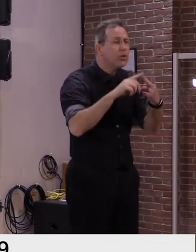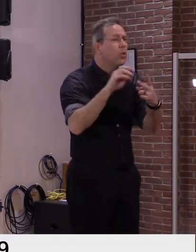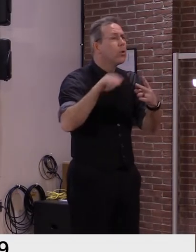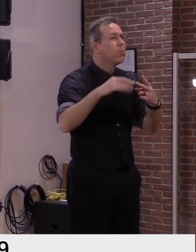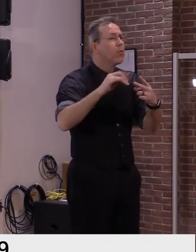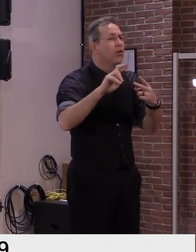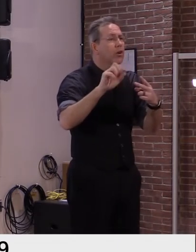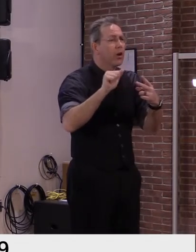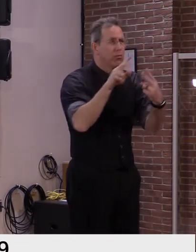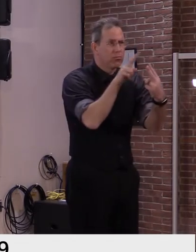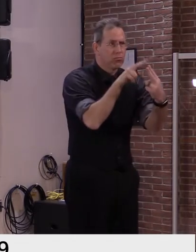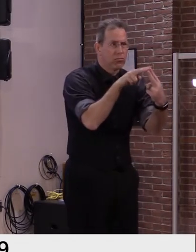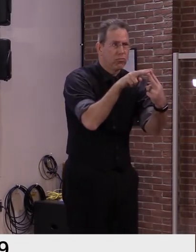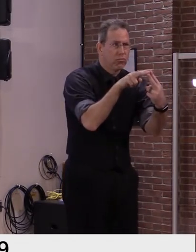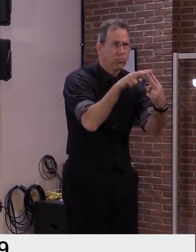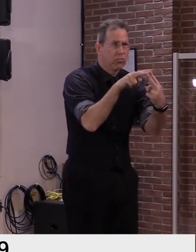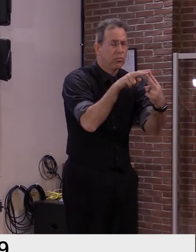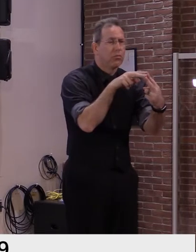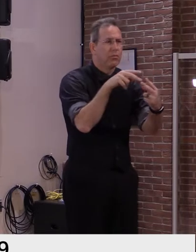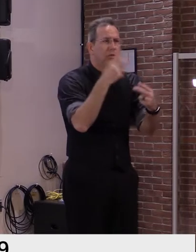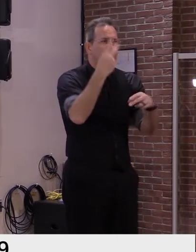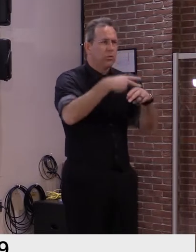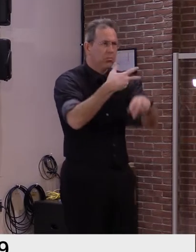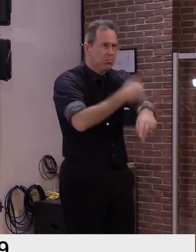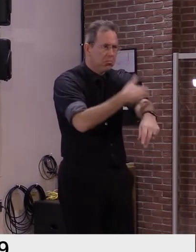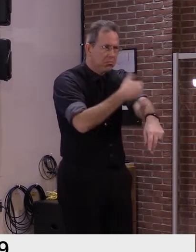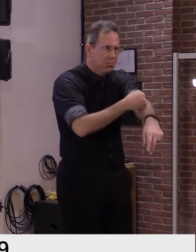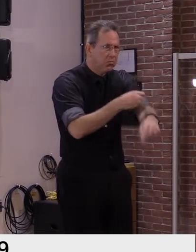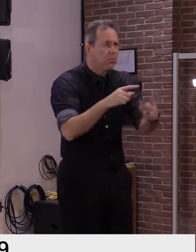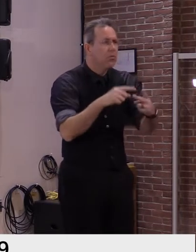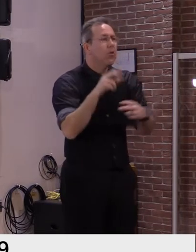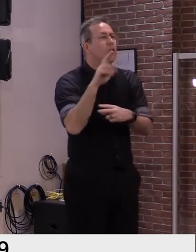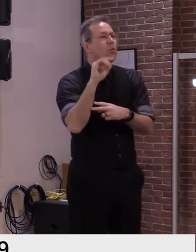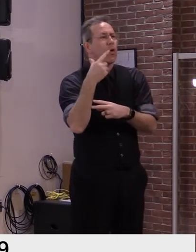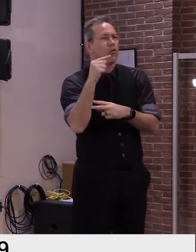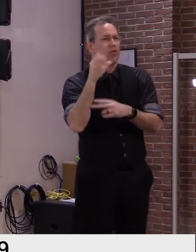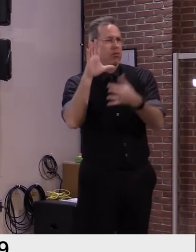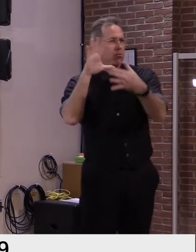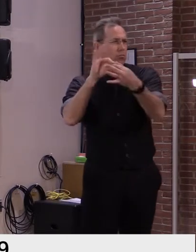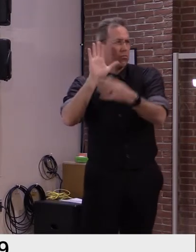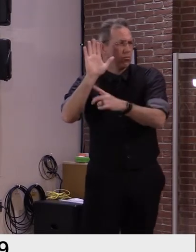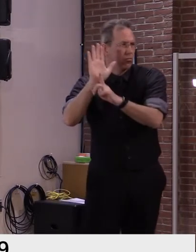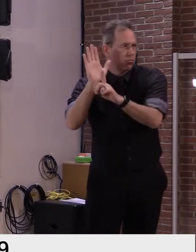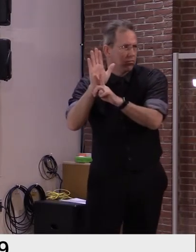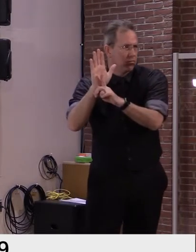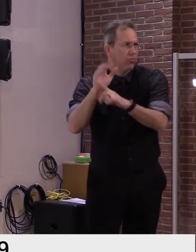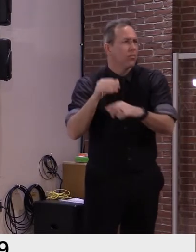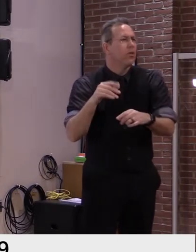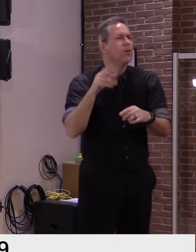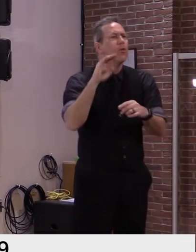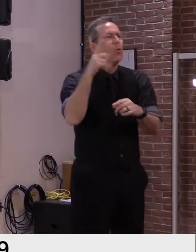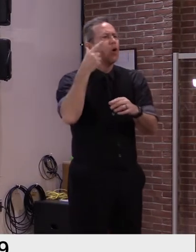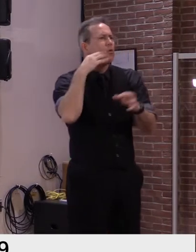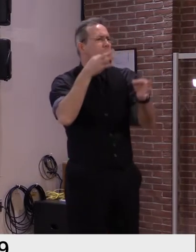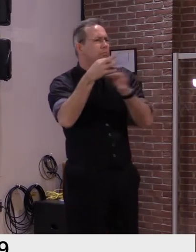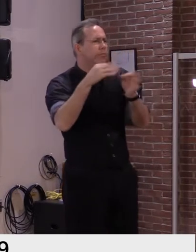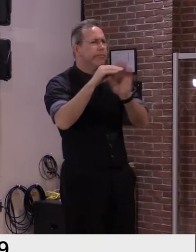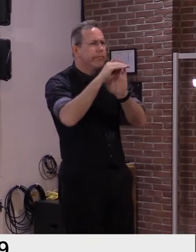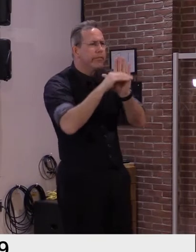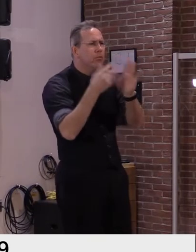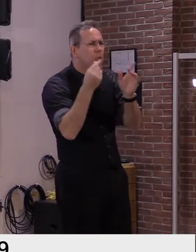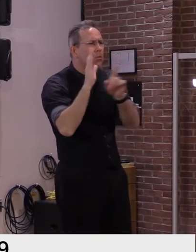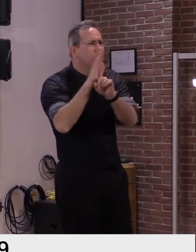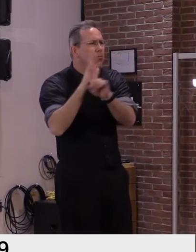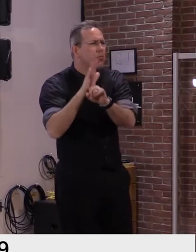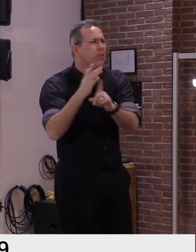given to Walgreens to ensure that the system is not abused. Specific instructions on timing and